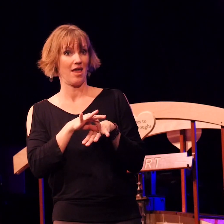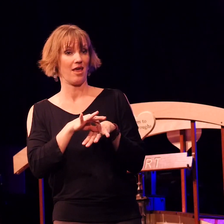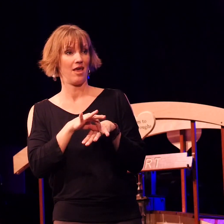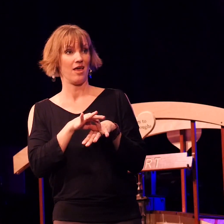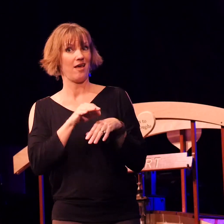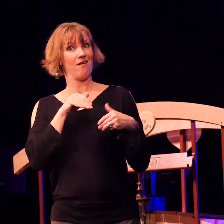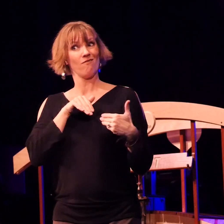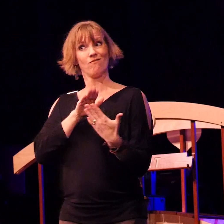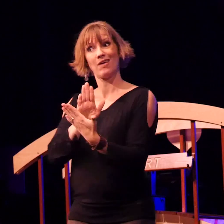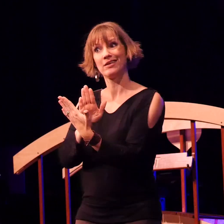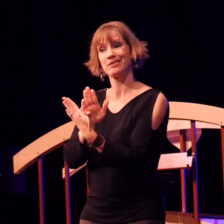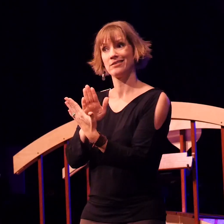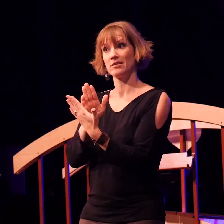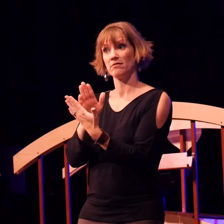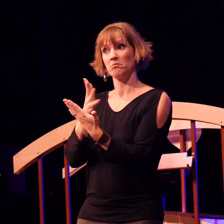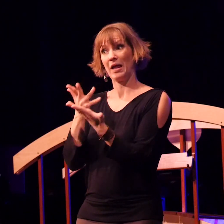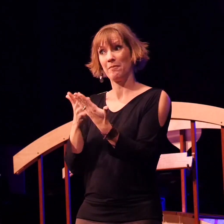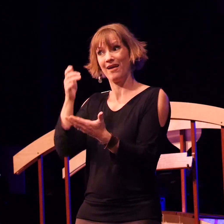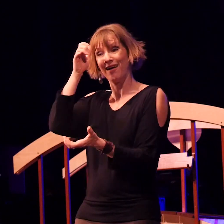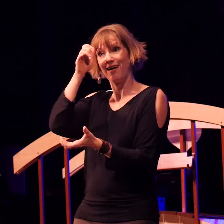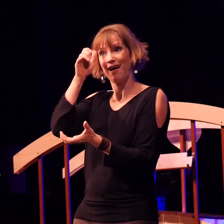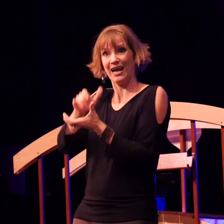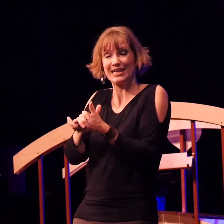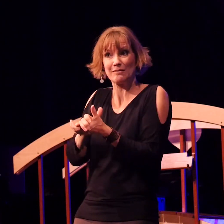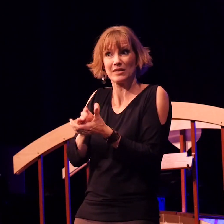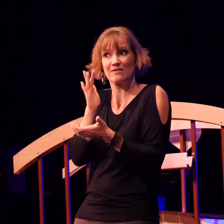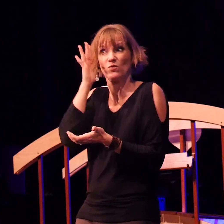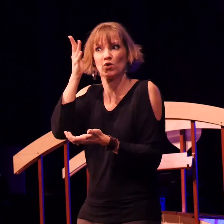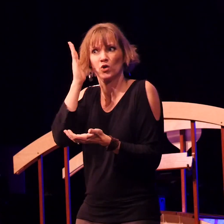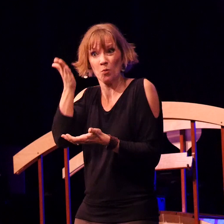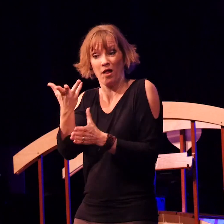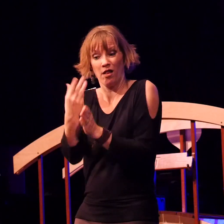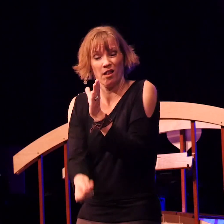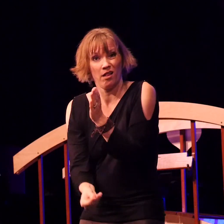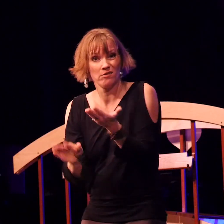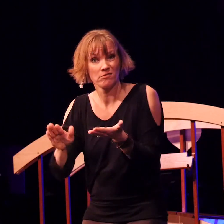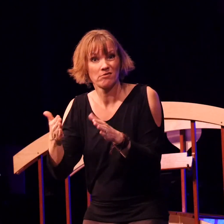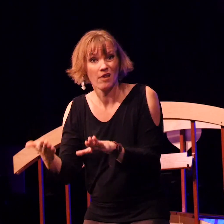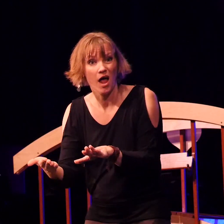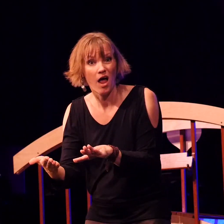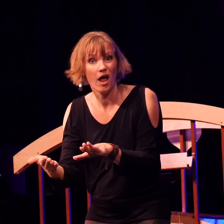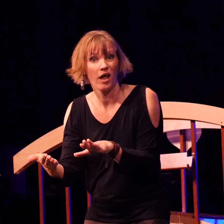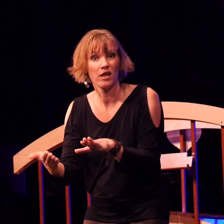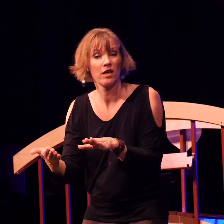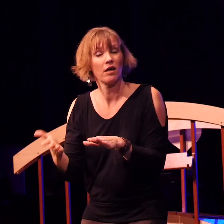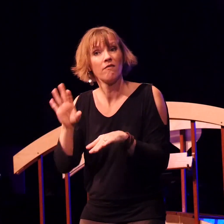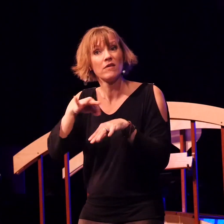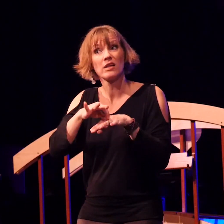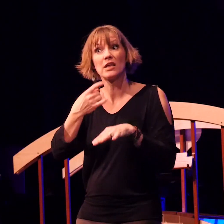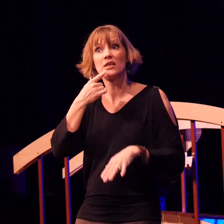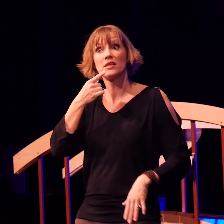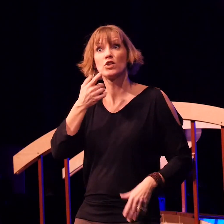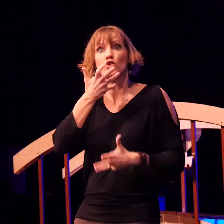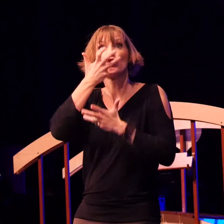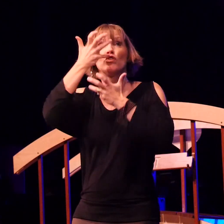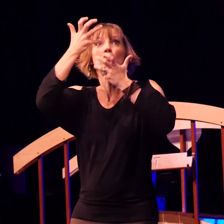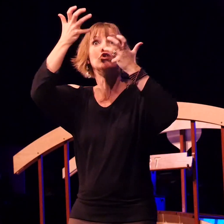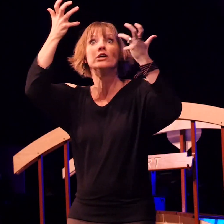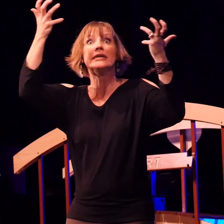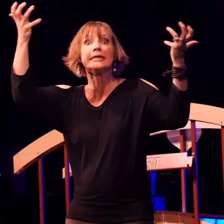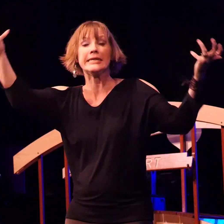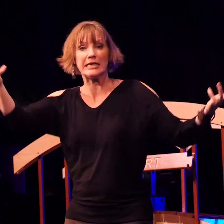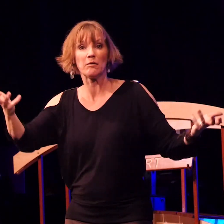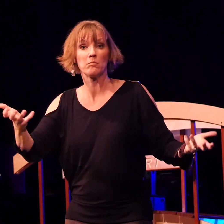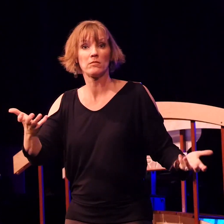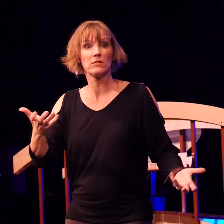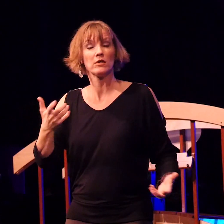faced the prospect of losing her husband-to-be, just stood up and screamed in the room,